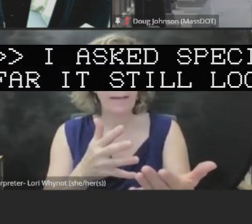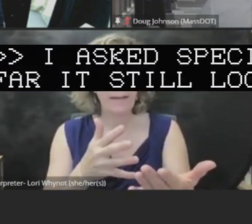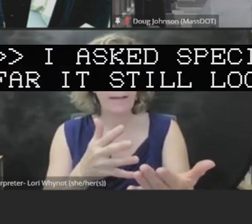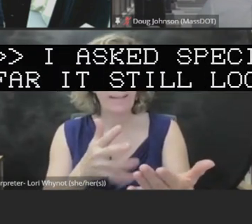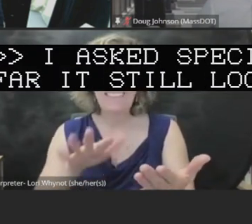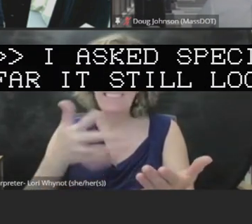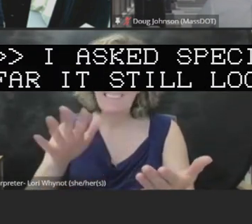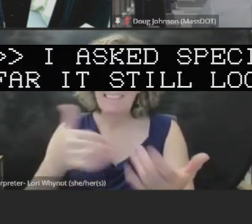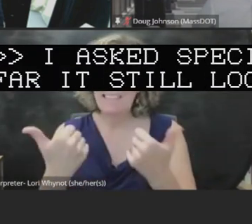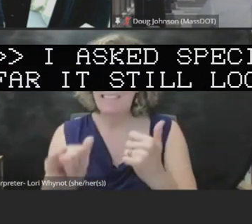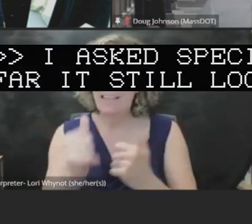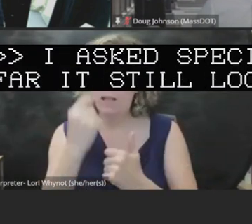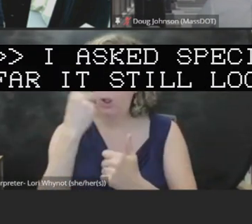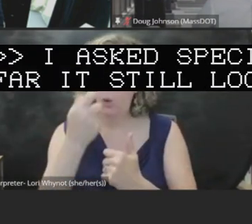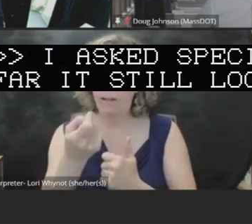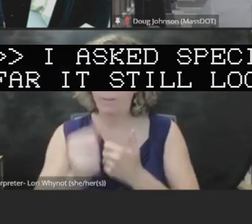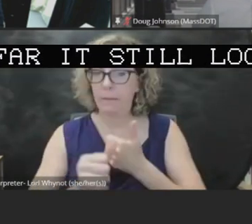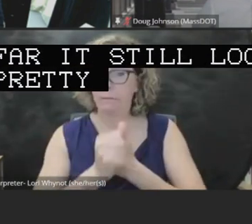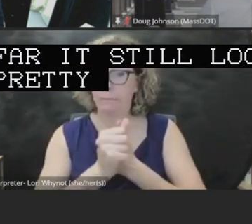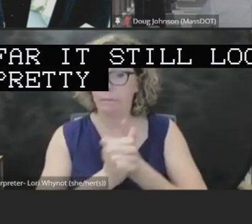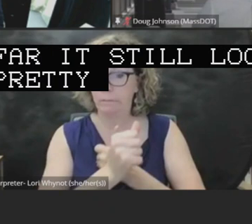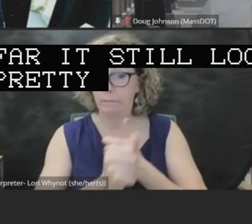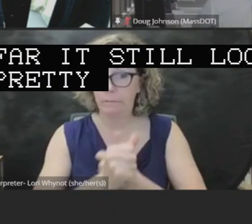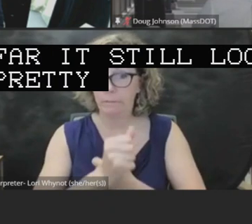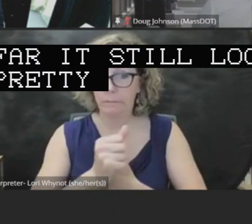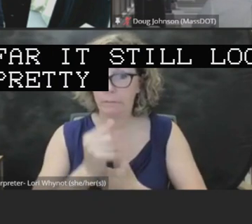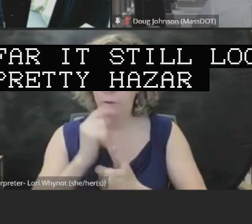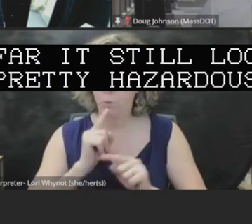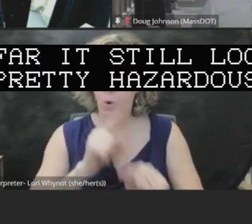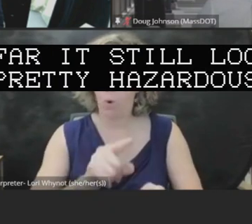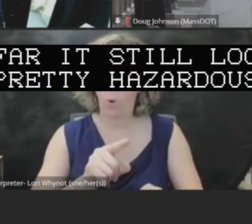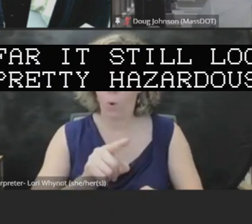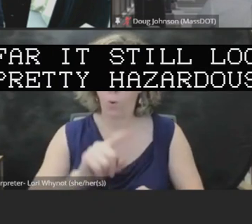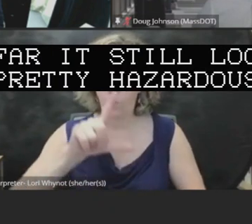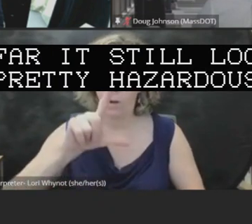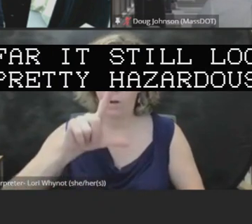it's pretty hazardous to travel to Legacy Place